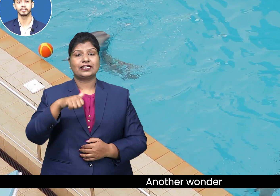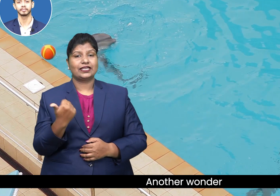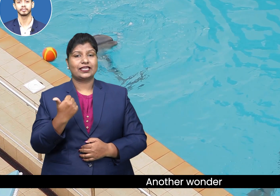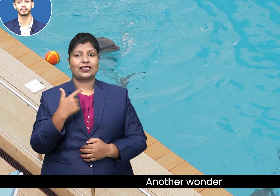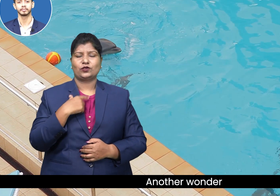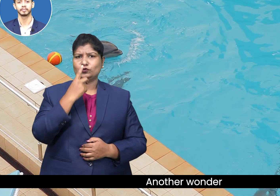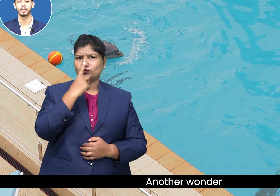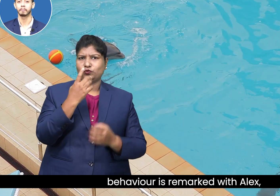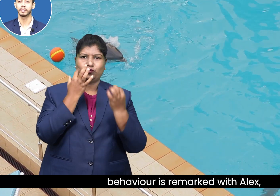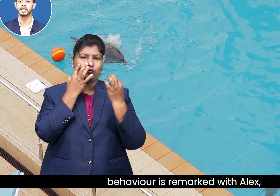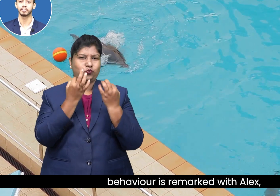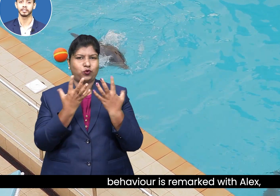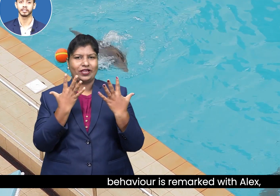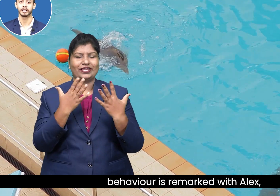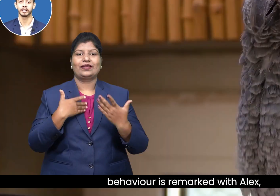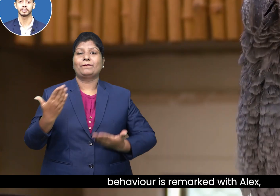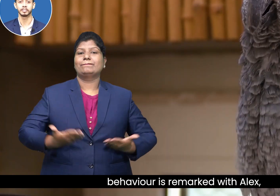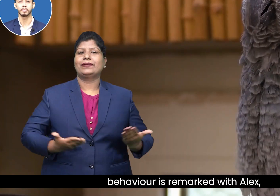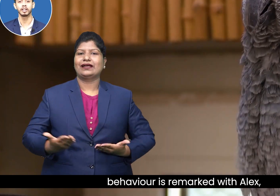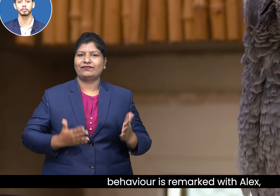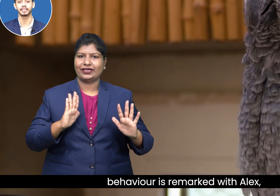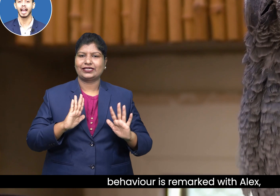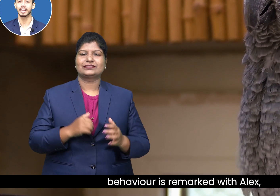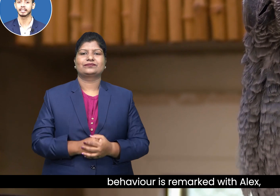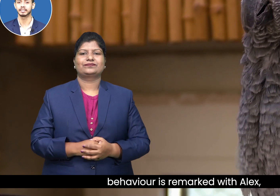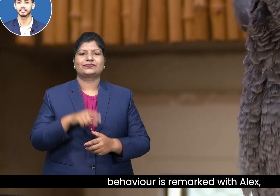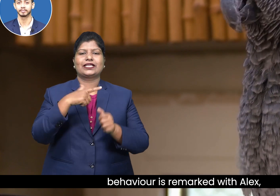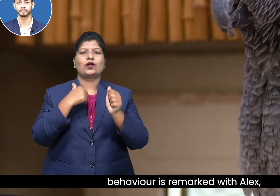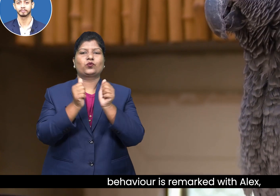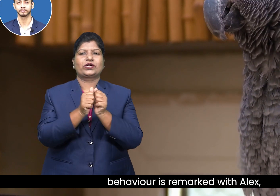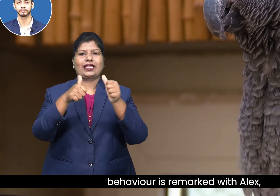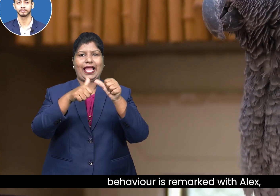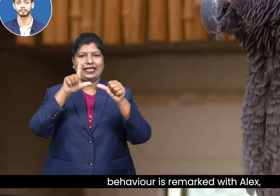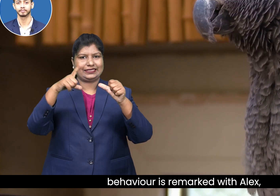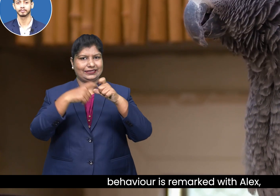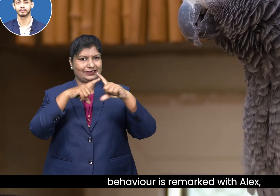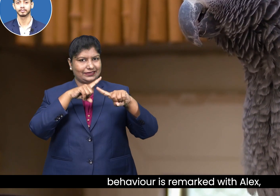wonder behavior is remarked with Alex,